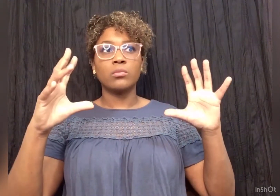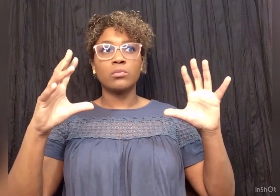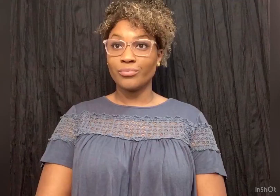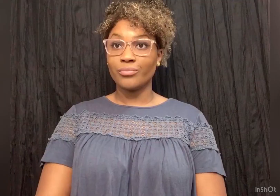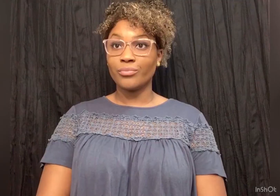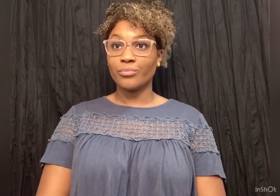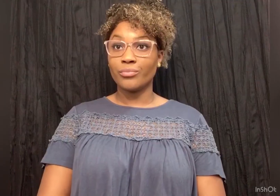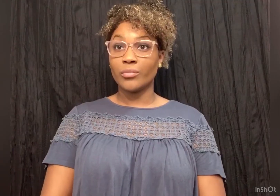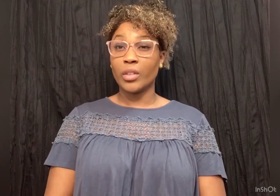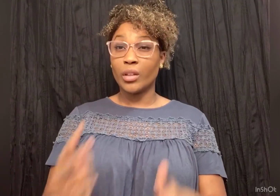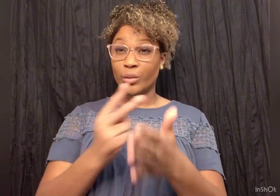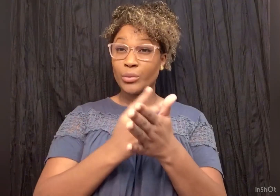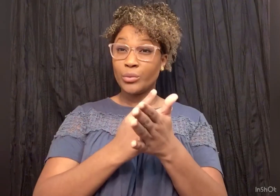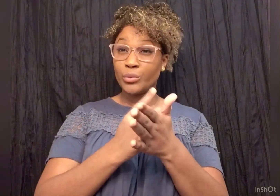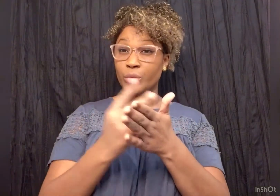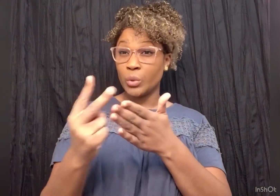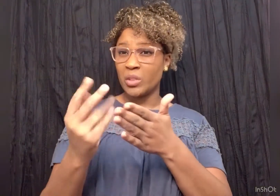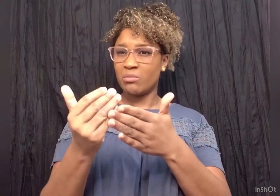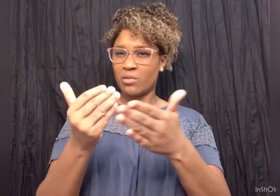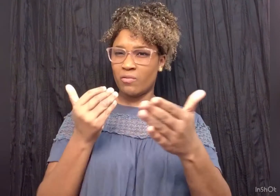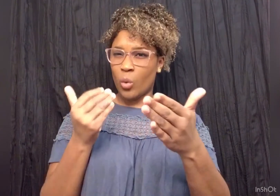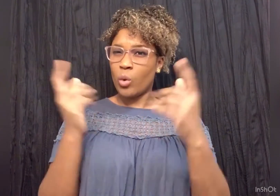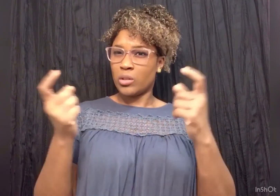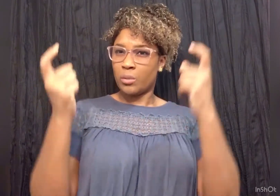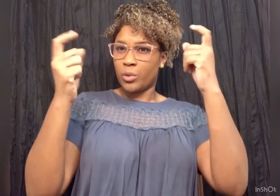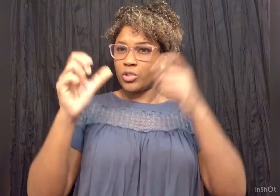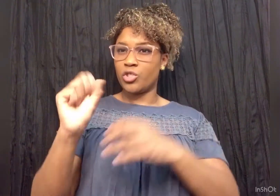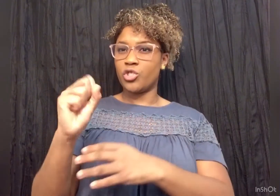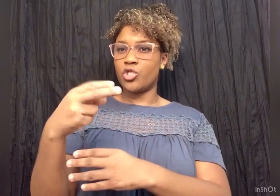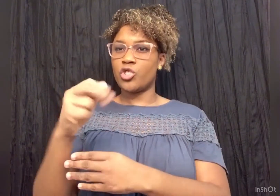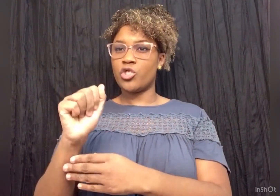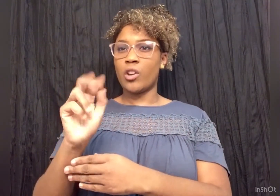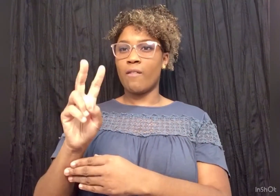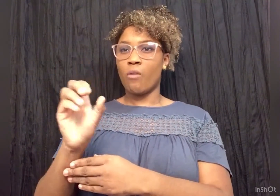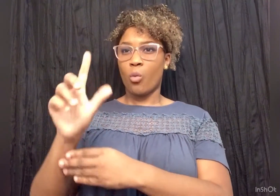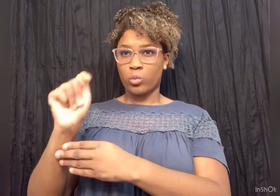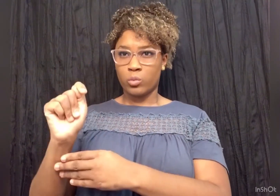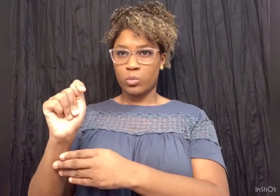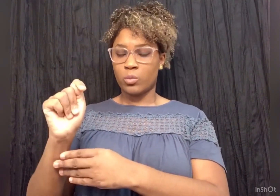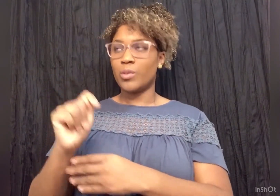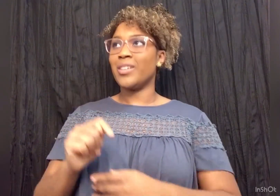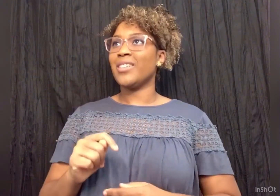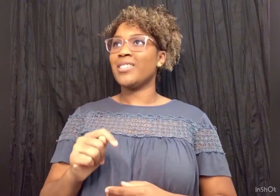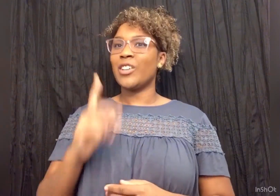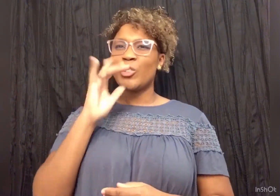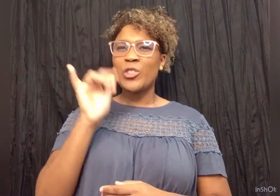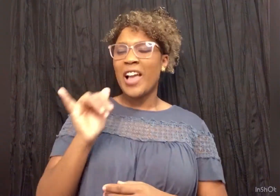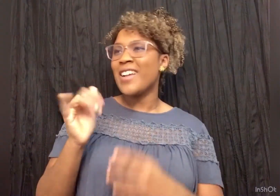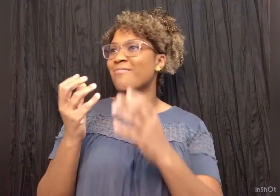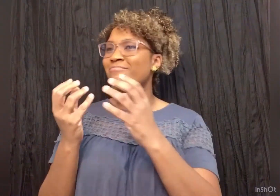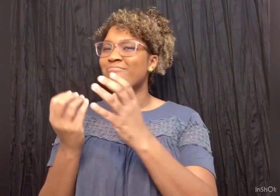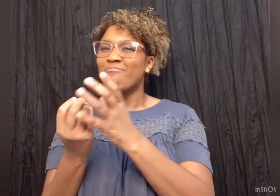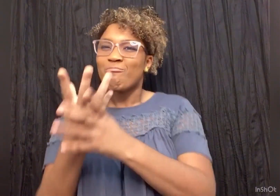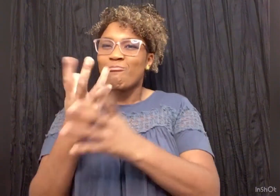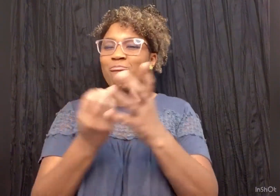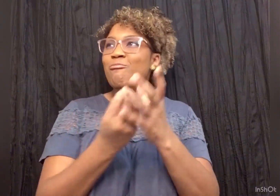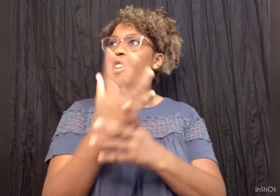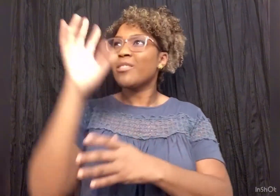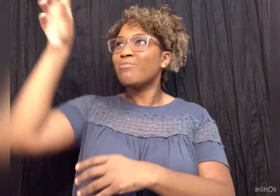Some 2 weeks before Shavuot, a sunny spring day, people strolled